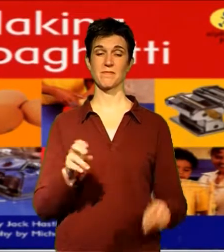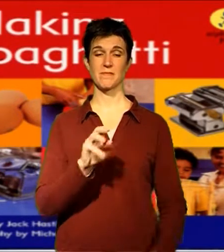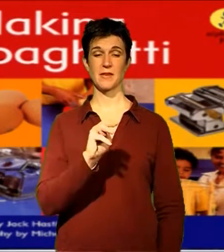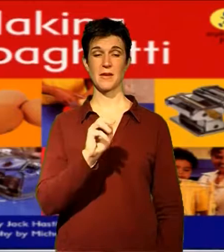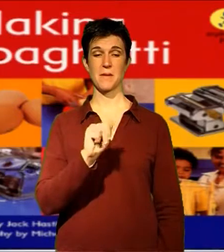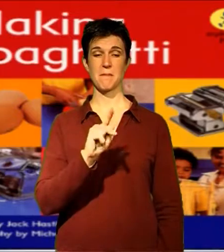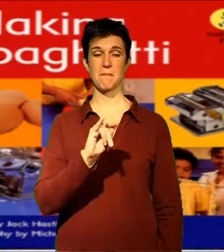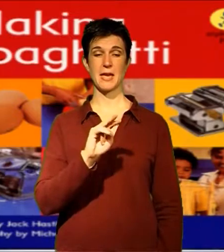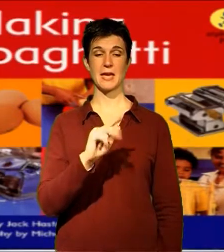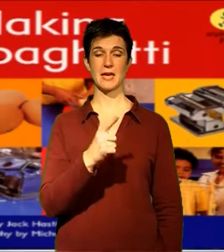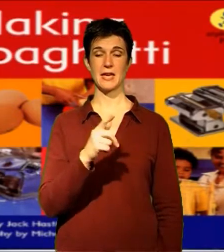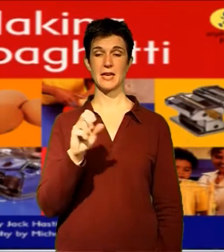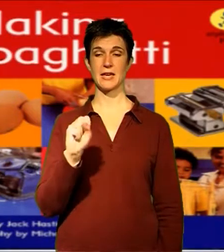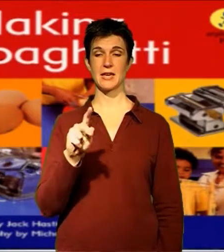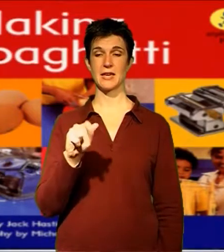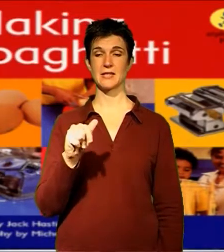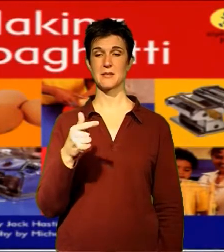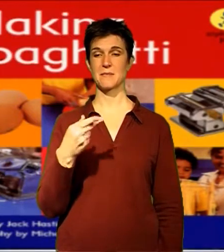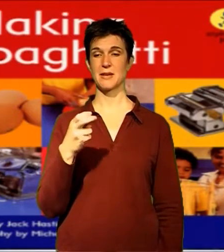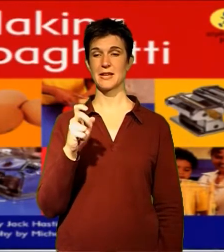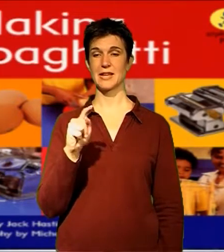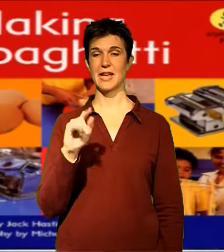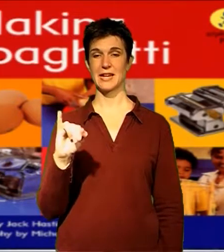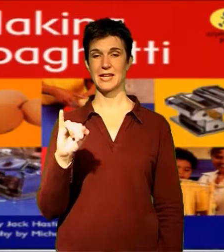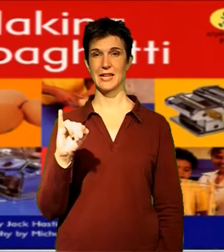The title of this book is Making Spaghetti.